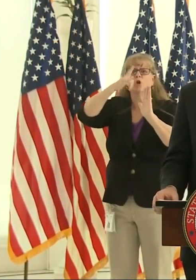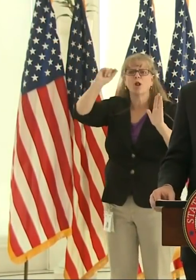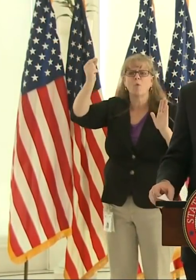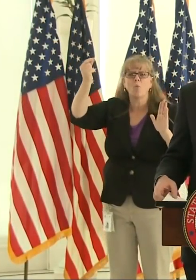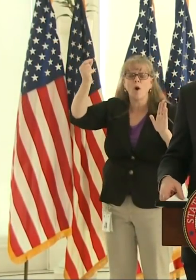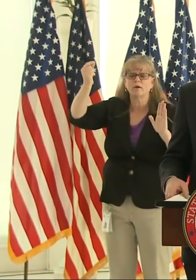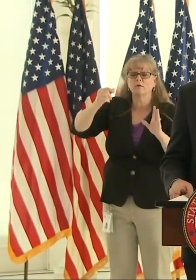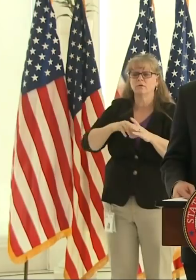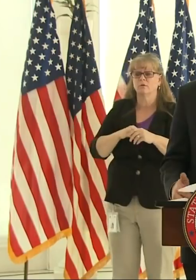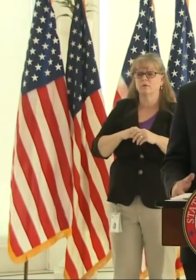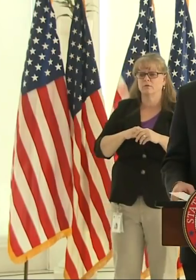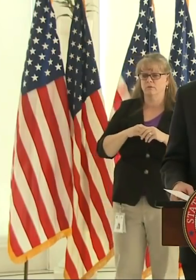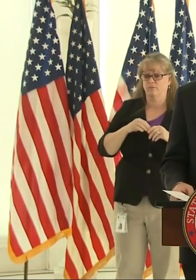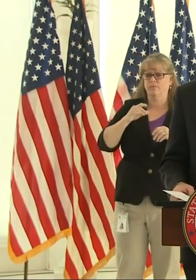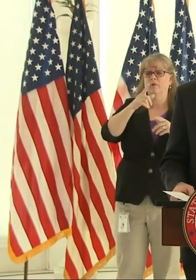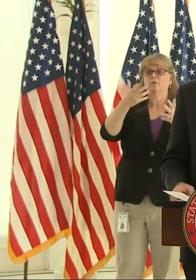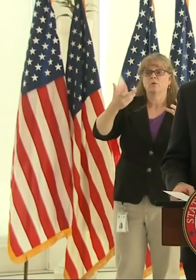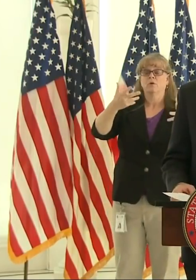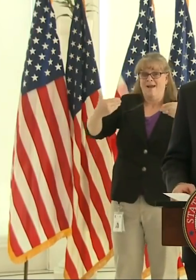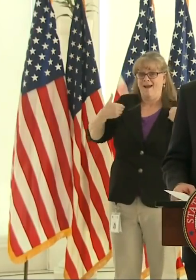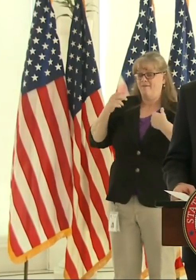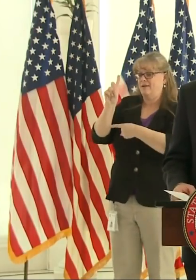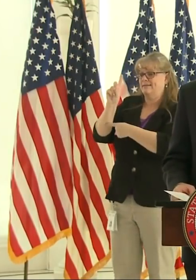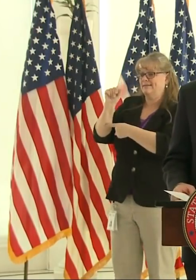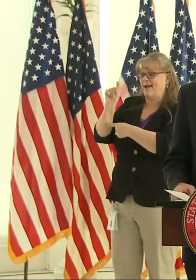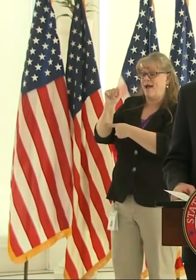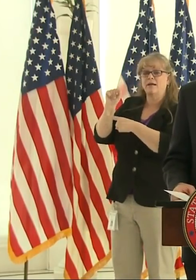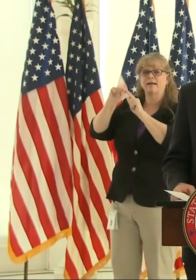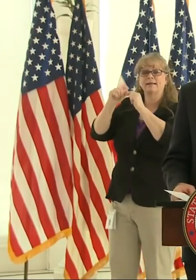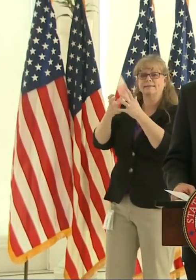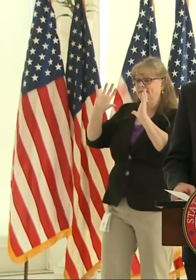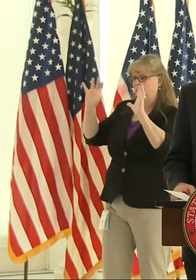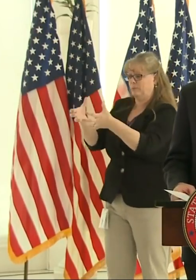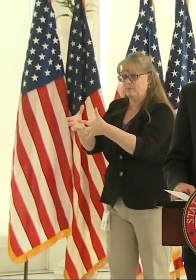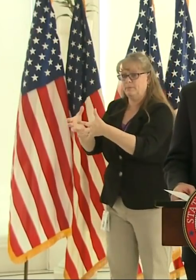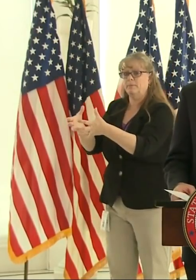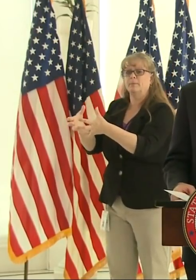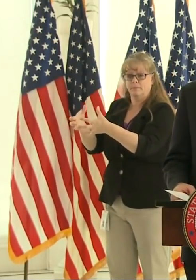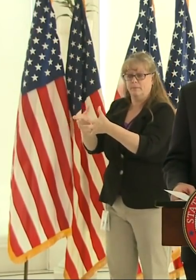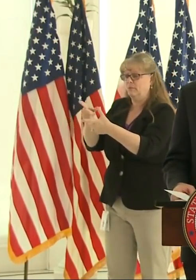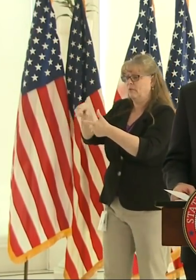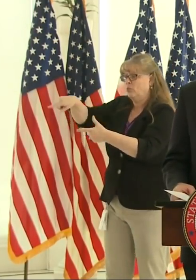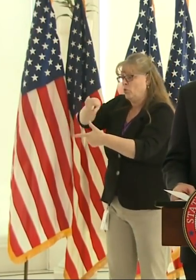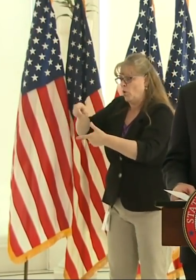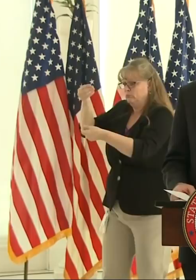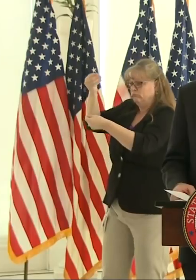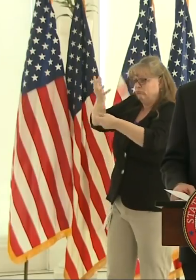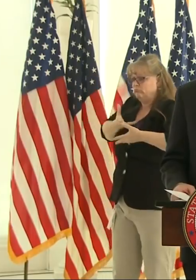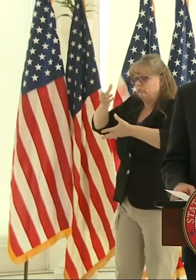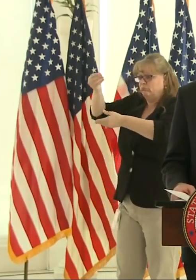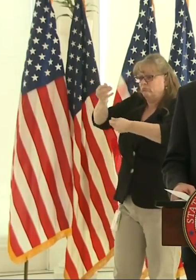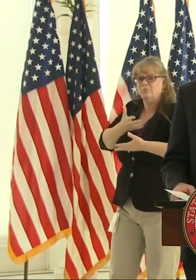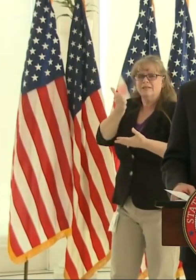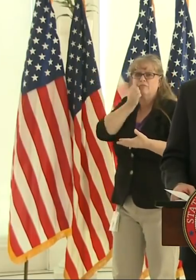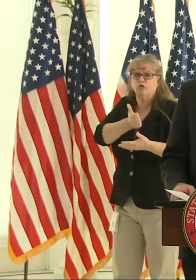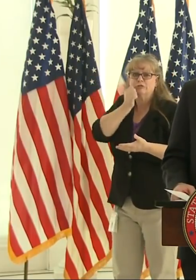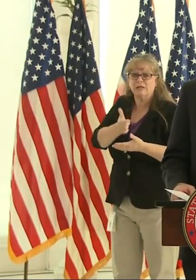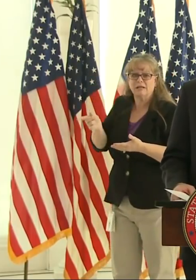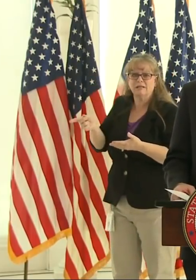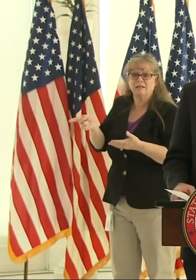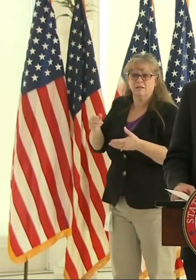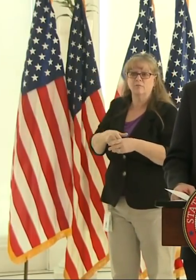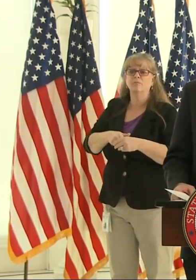this modeling work, which was just released today, is incredibly important. And I wanted you, members of the general public, to have a sense